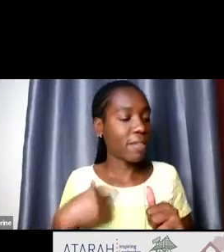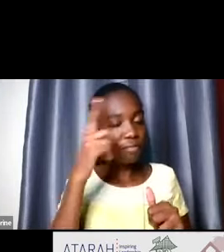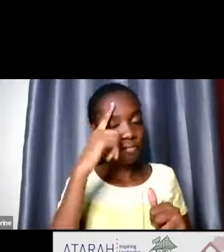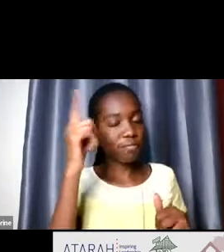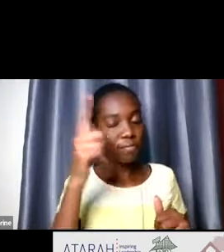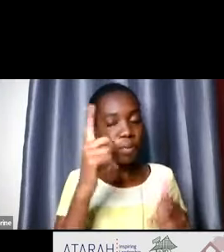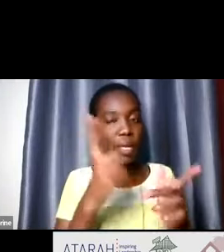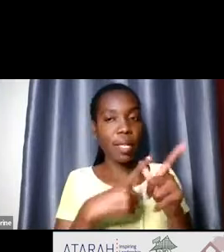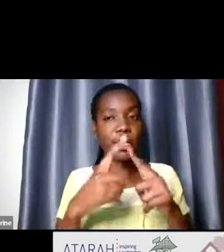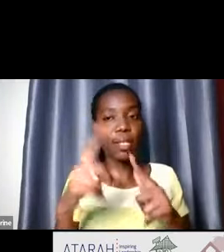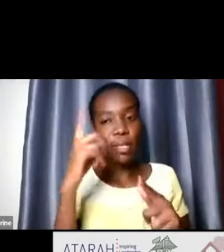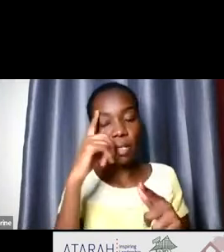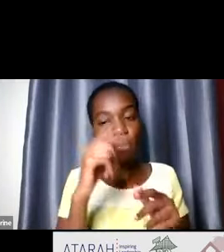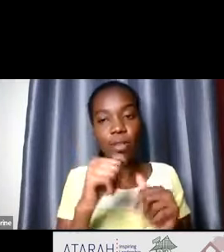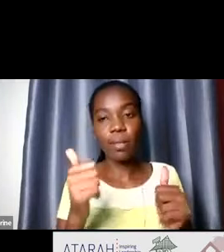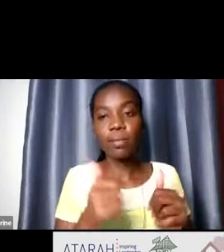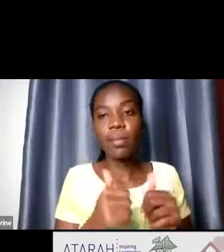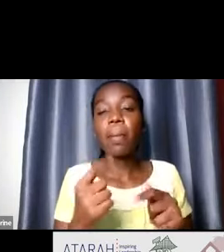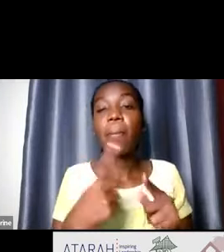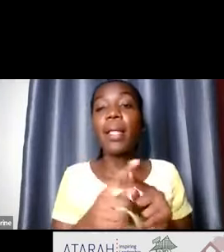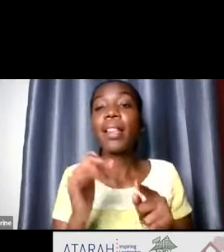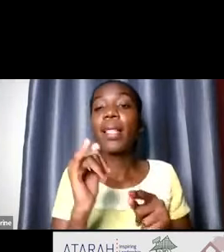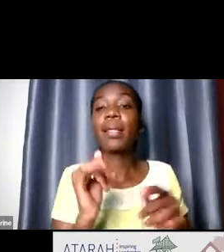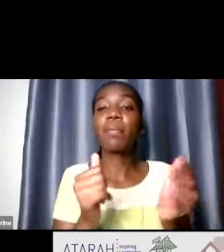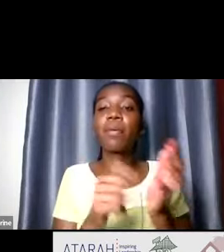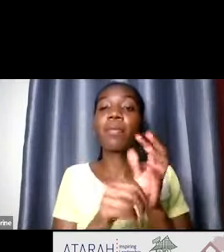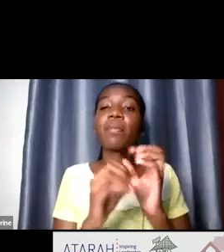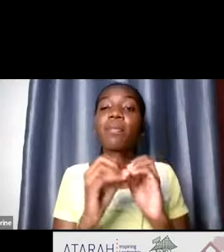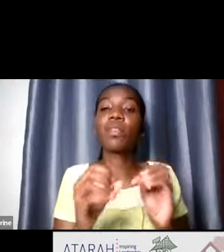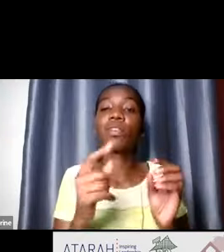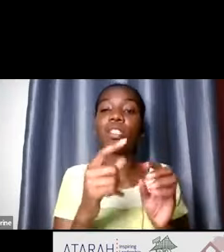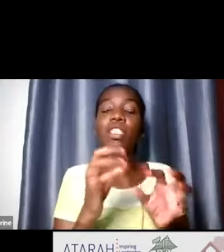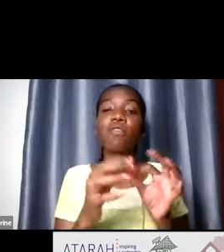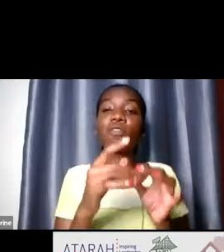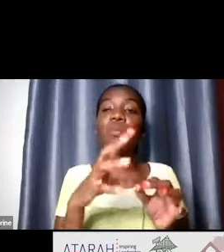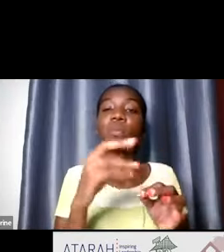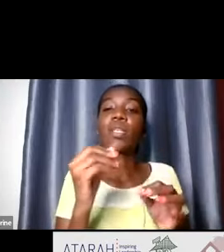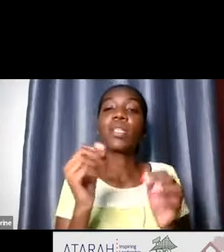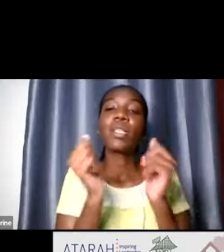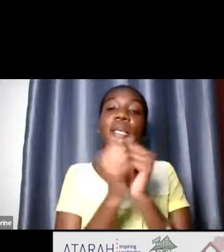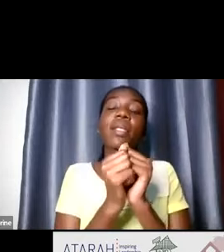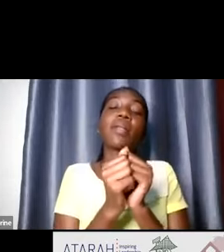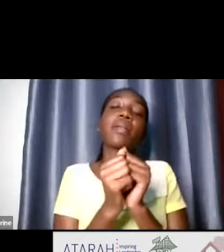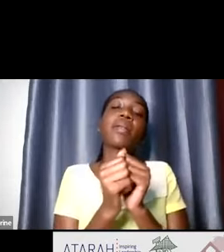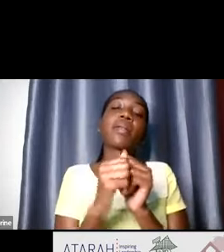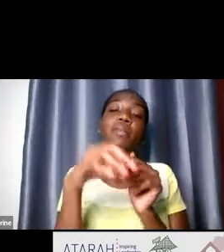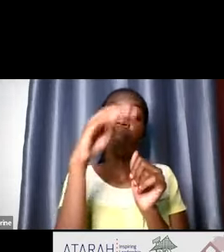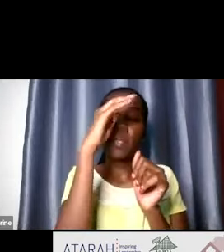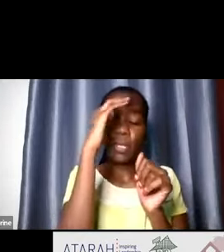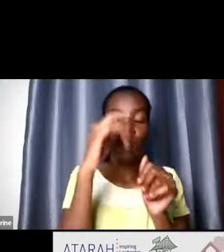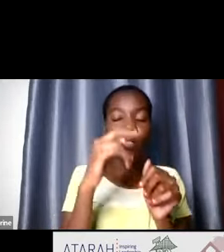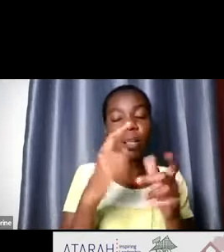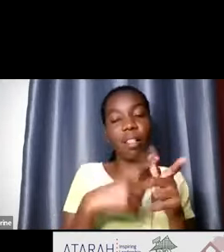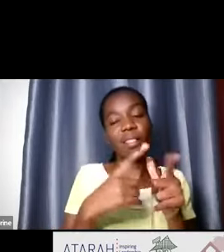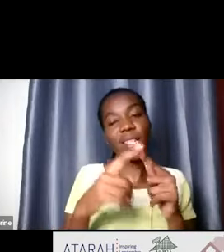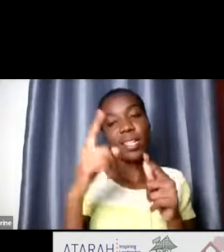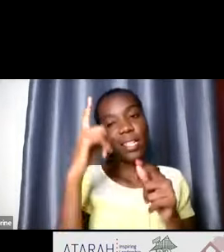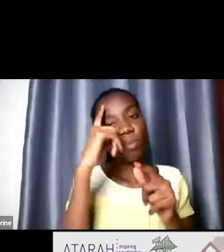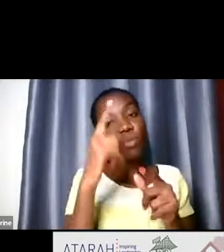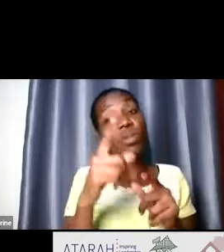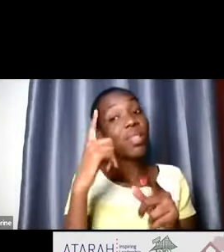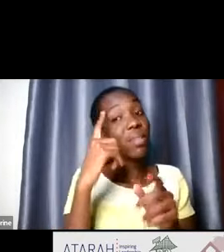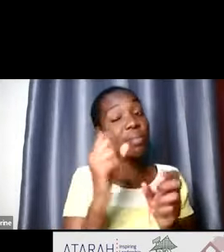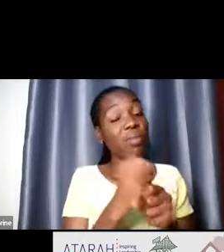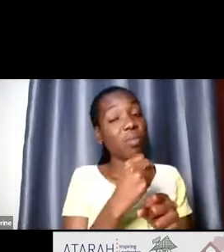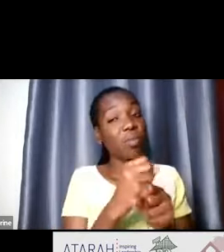well. That is not a problem. If you take 10 beers and you sleep, you probably won't even sleep, because the medulla, the